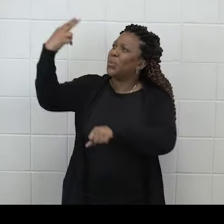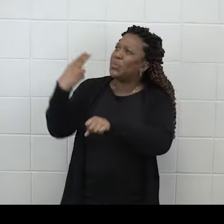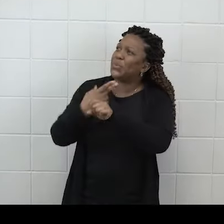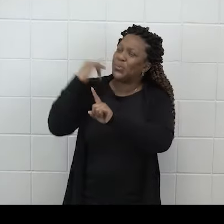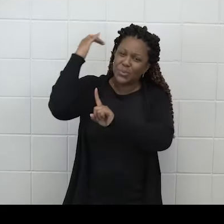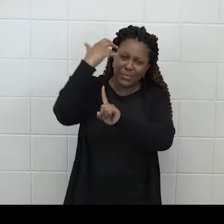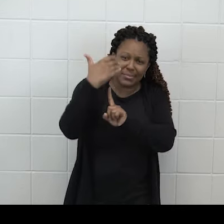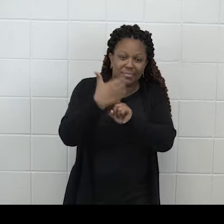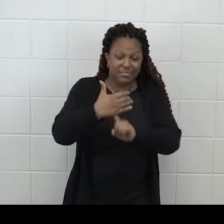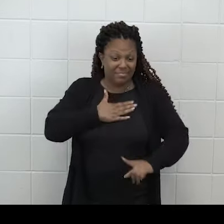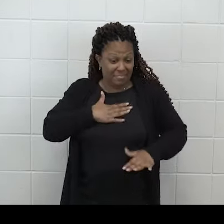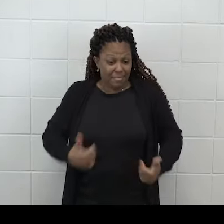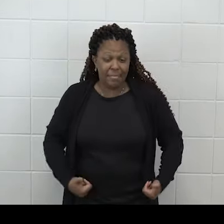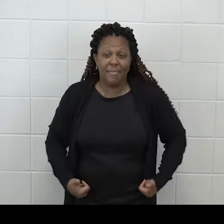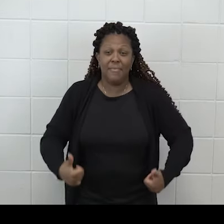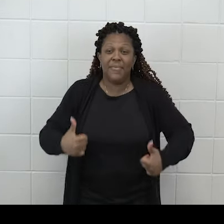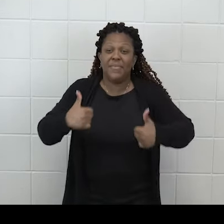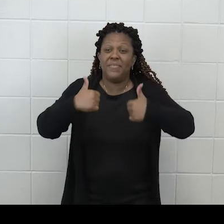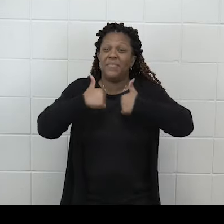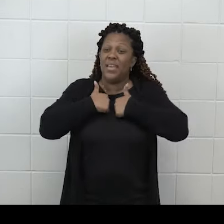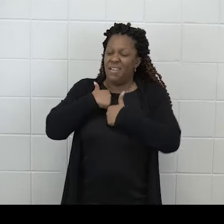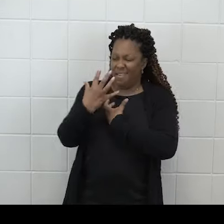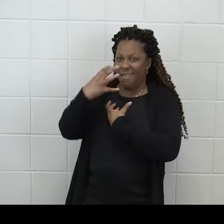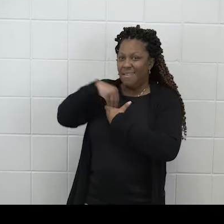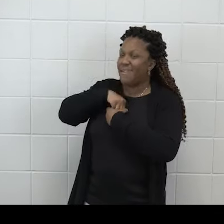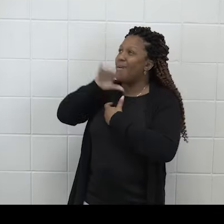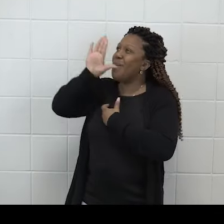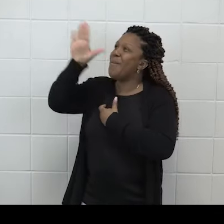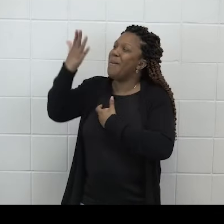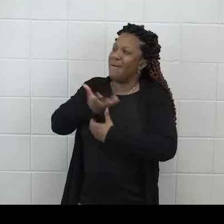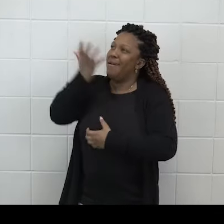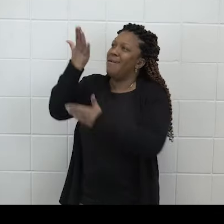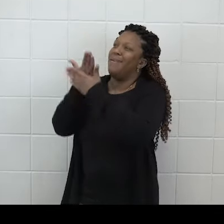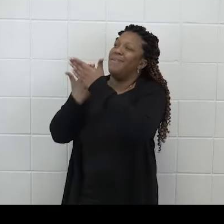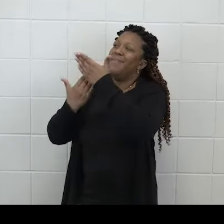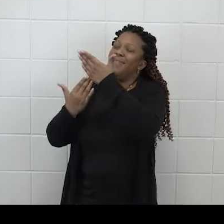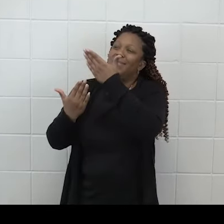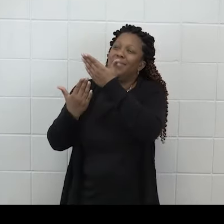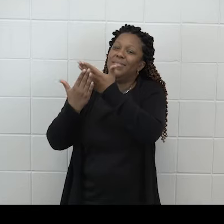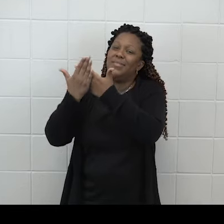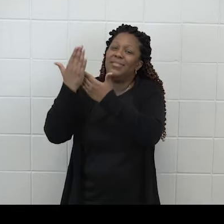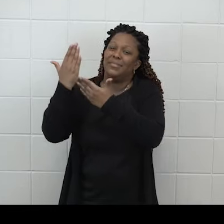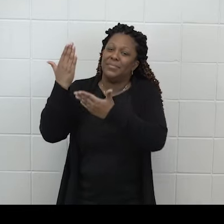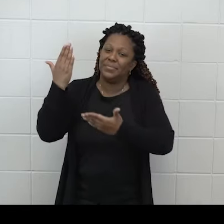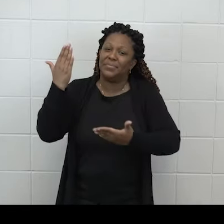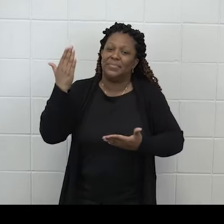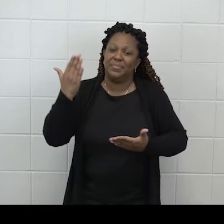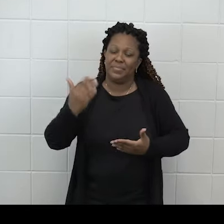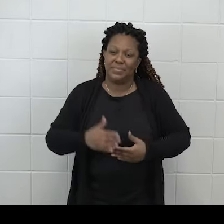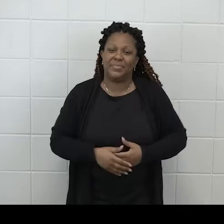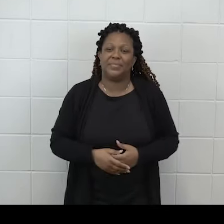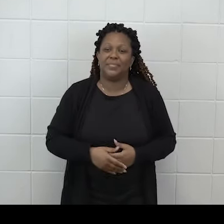Lord, my life is in your hand.